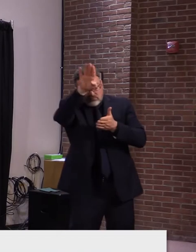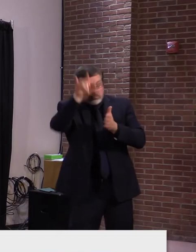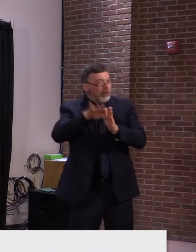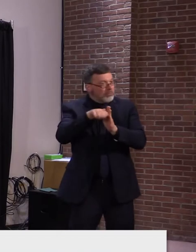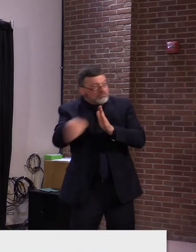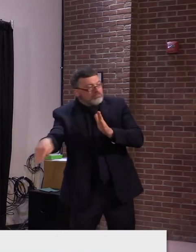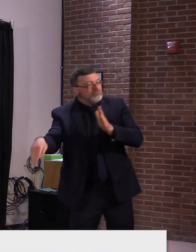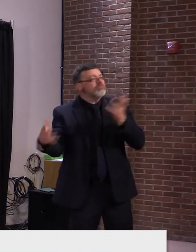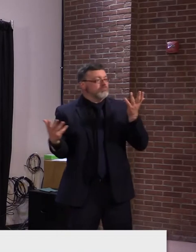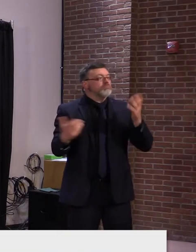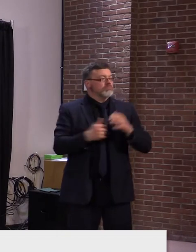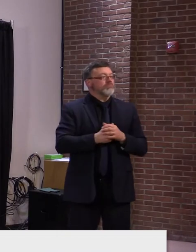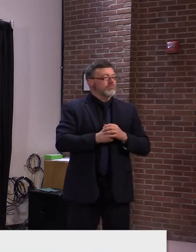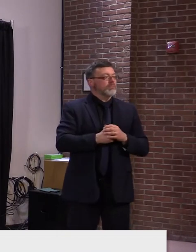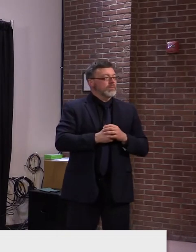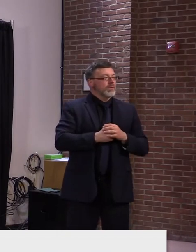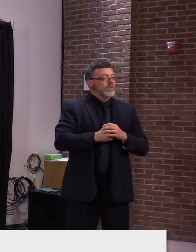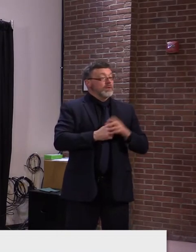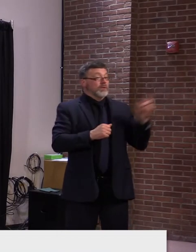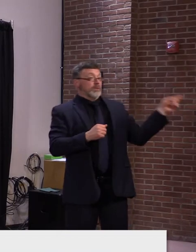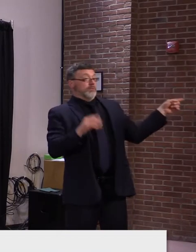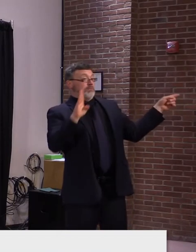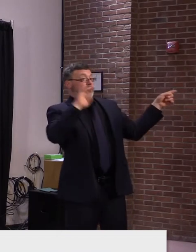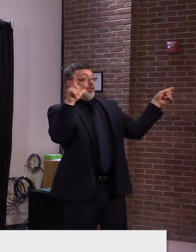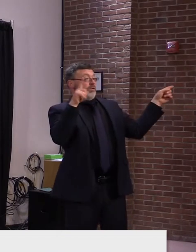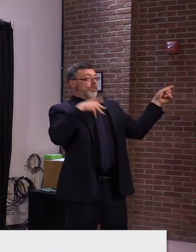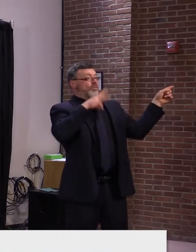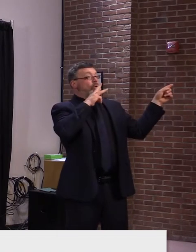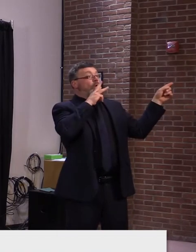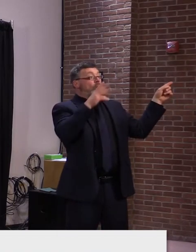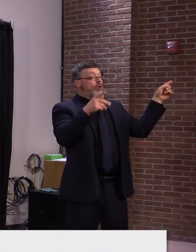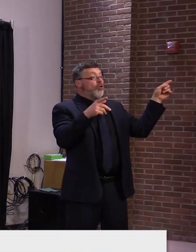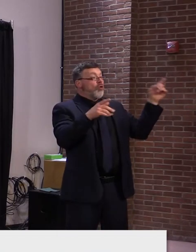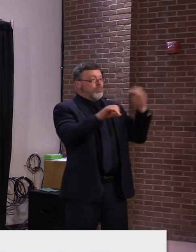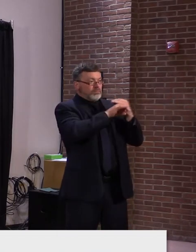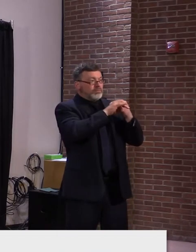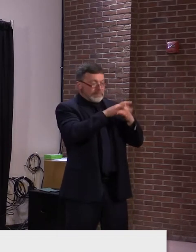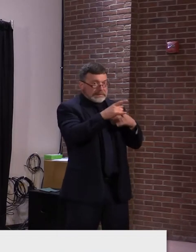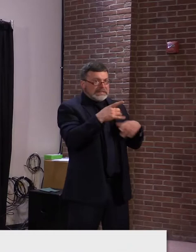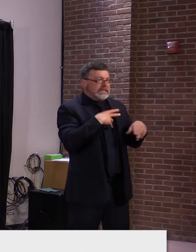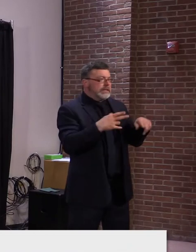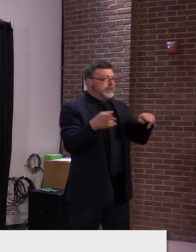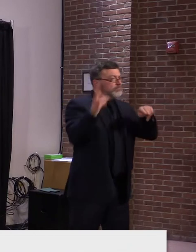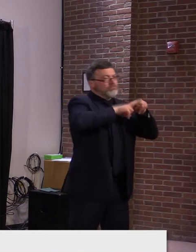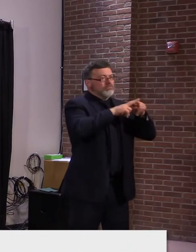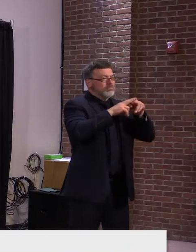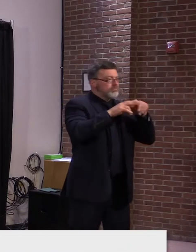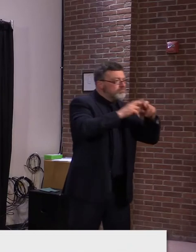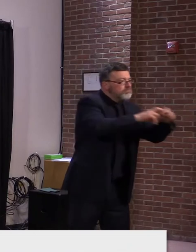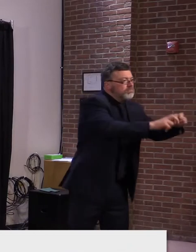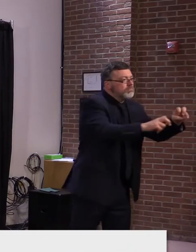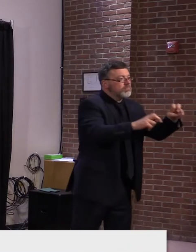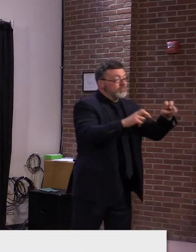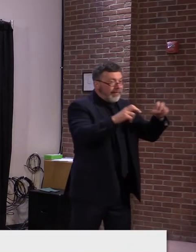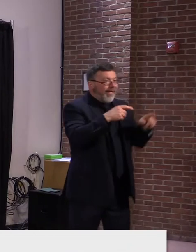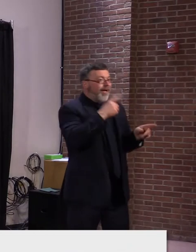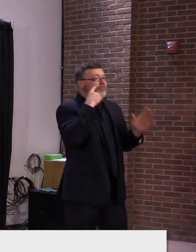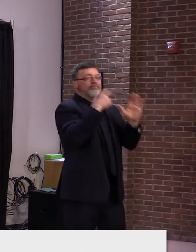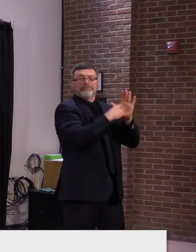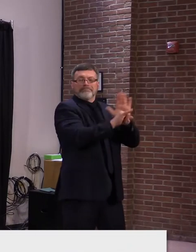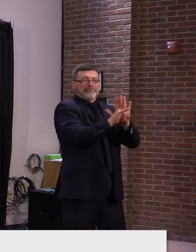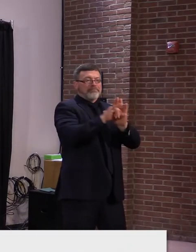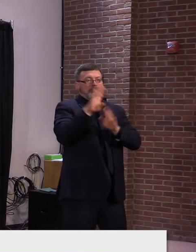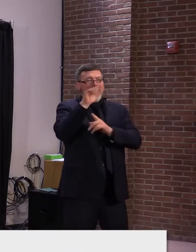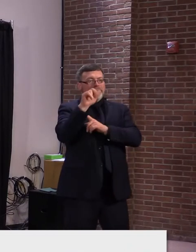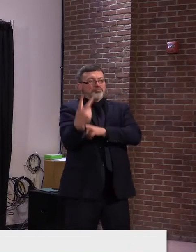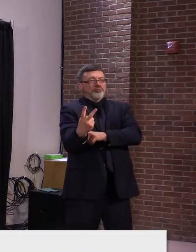trends in the Burlington water where there was an increase and there was more BA2, we have not